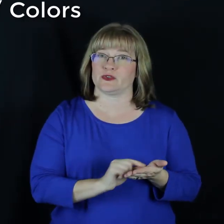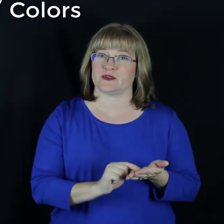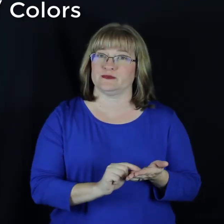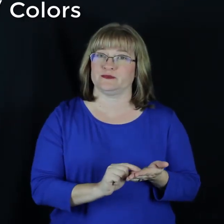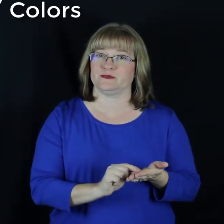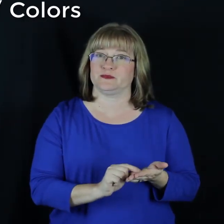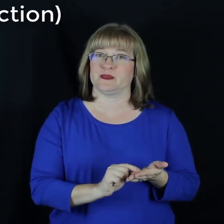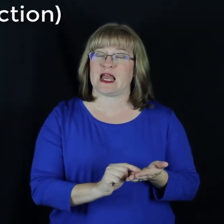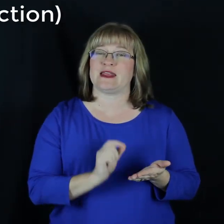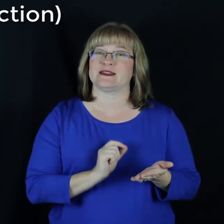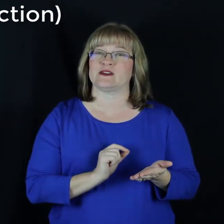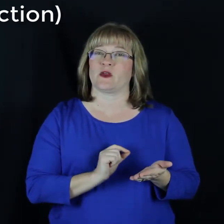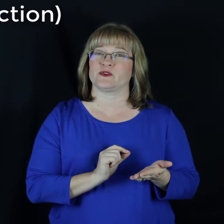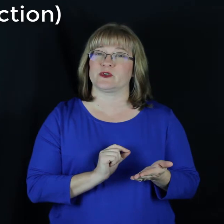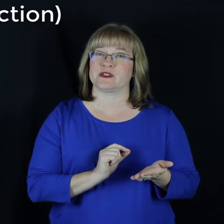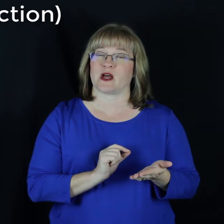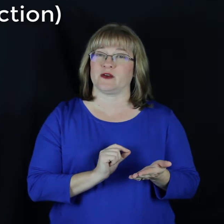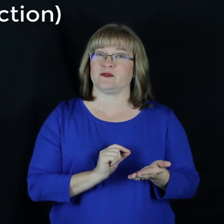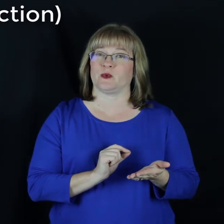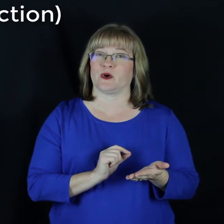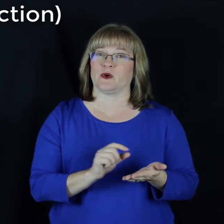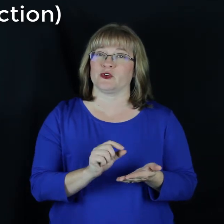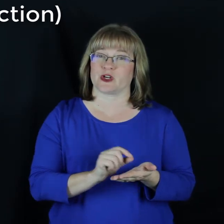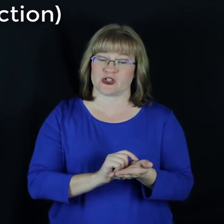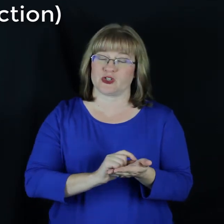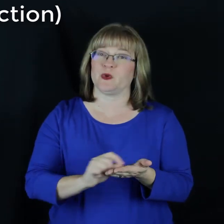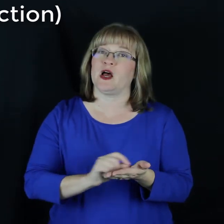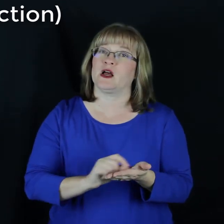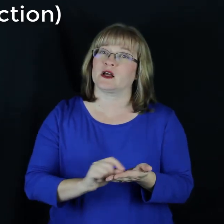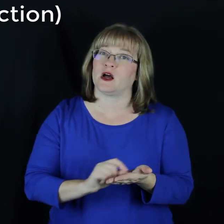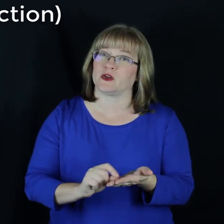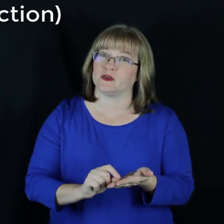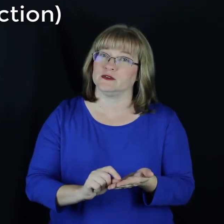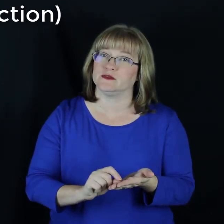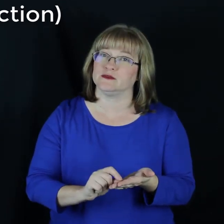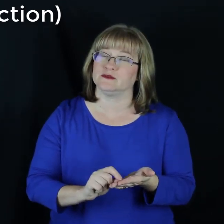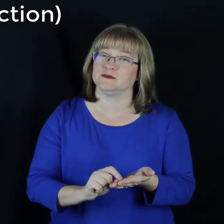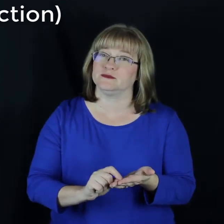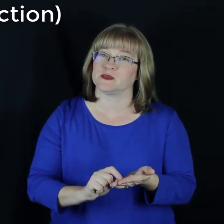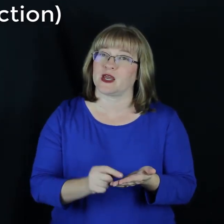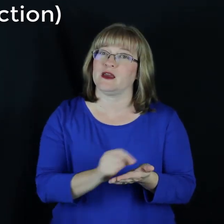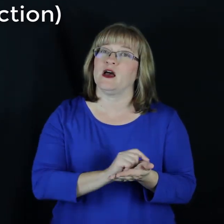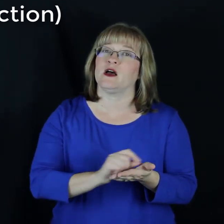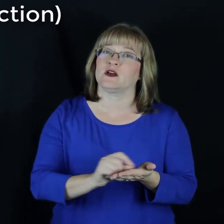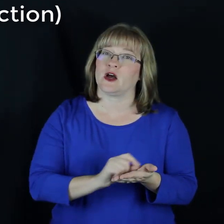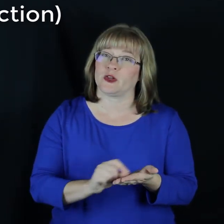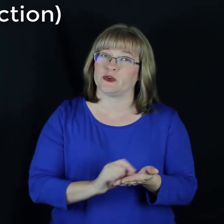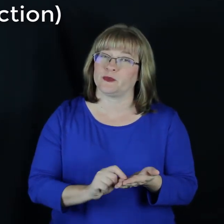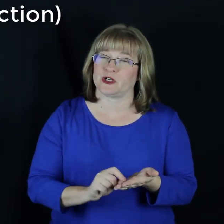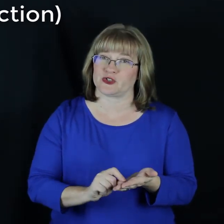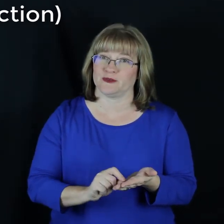Colors. And this is also the sign for, or the direction to, color, okay? Color your picture.